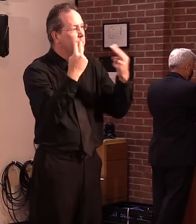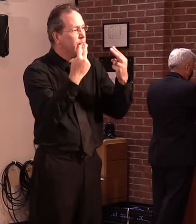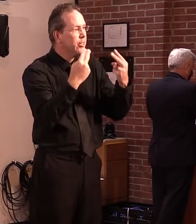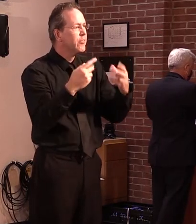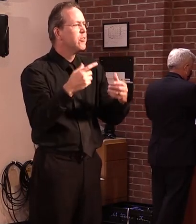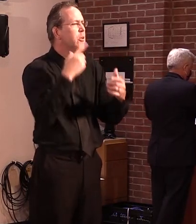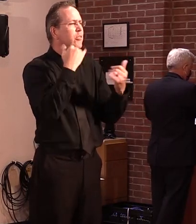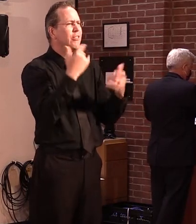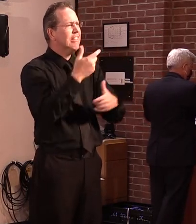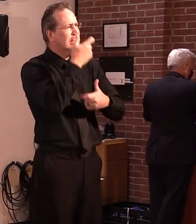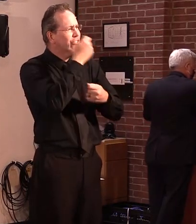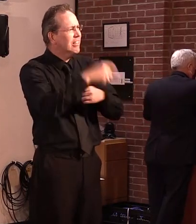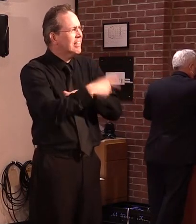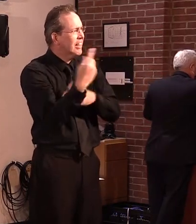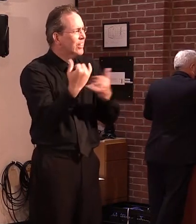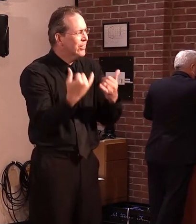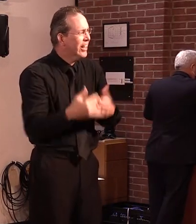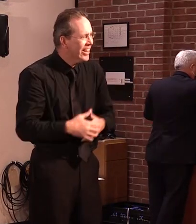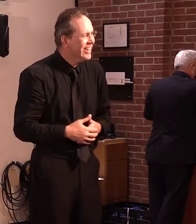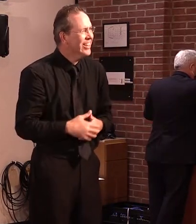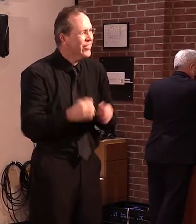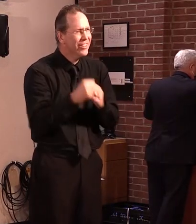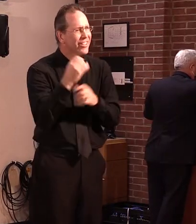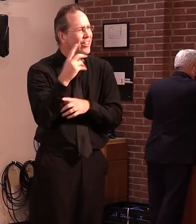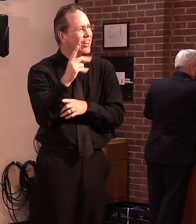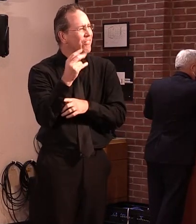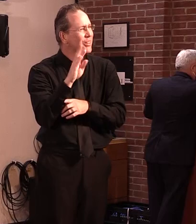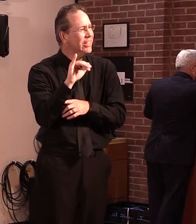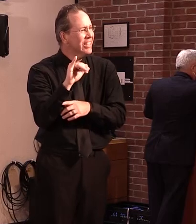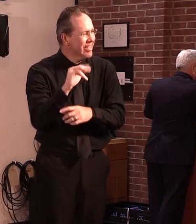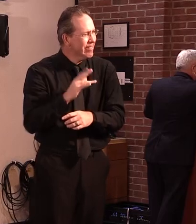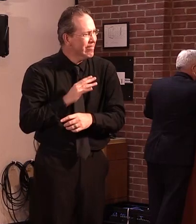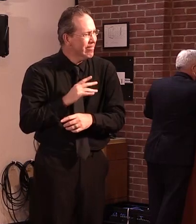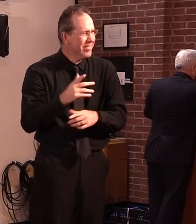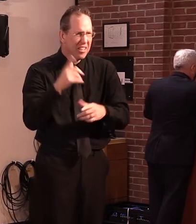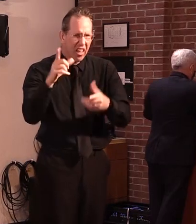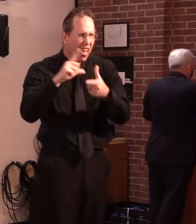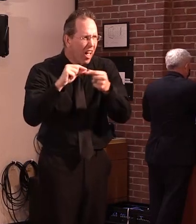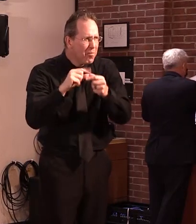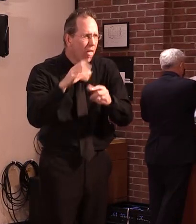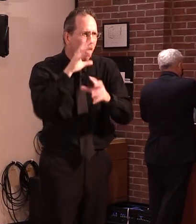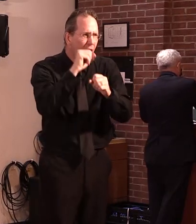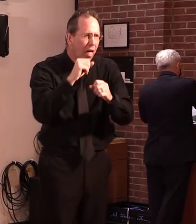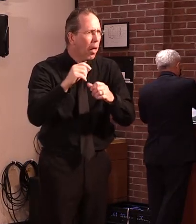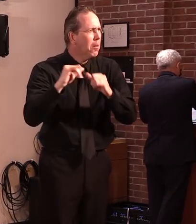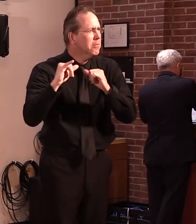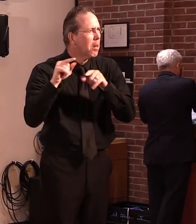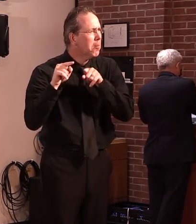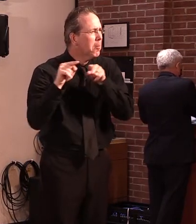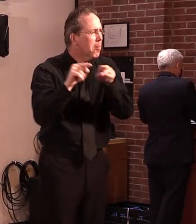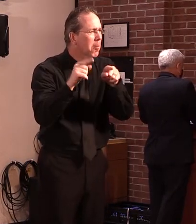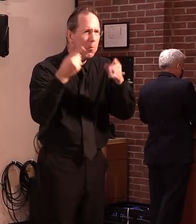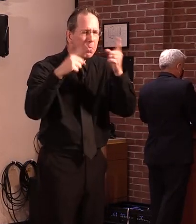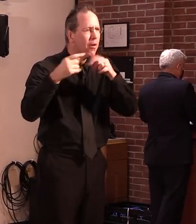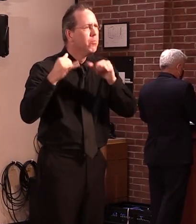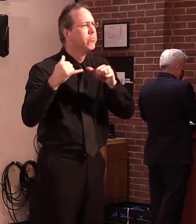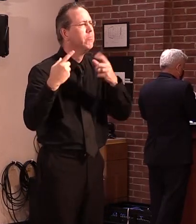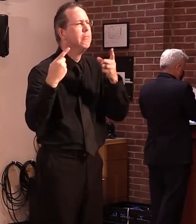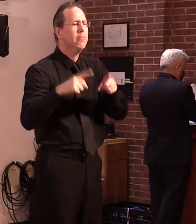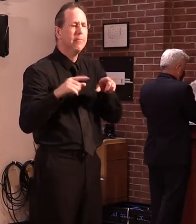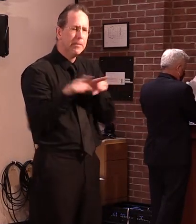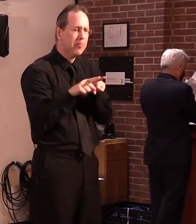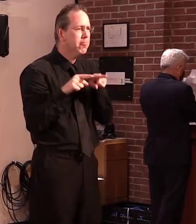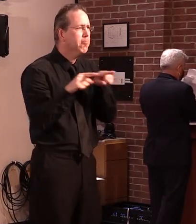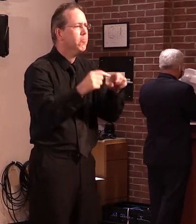interesting program. Having Dr. Fauci reinforce everything that we're doing here has been for the public